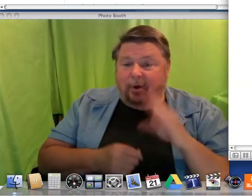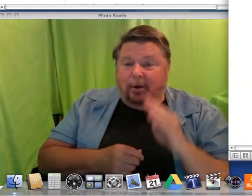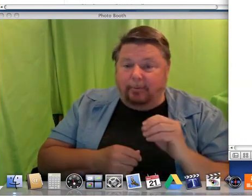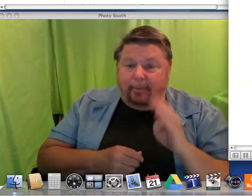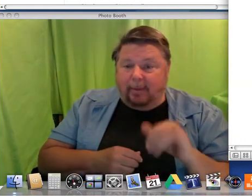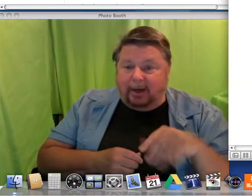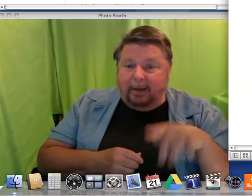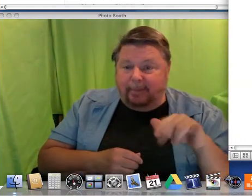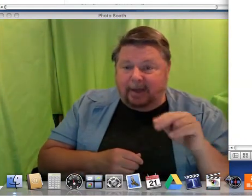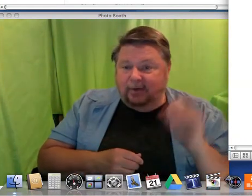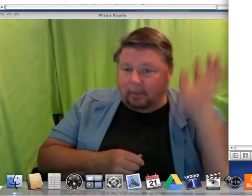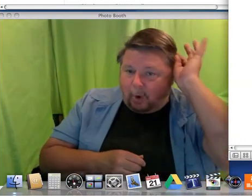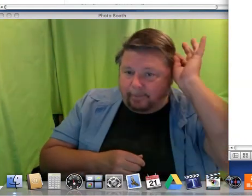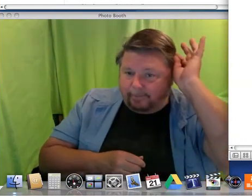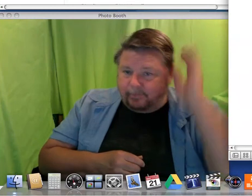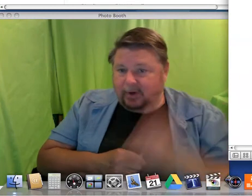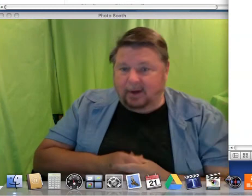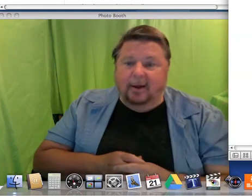Extra bobby pins.